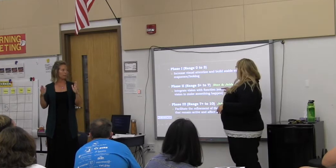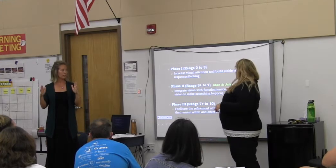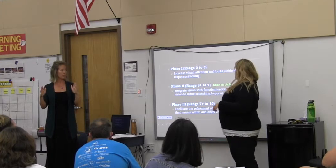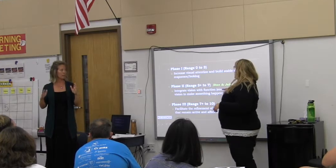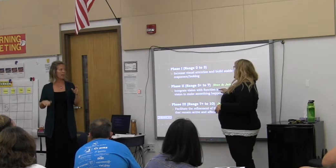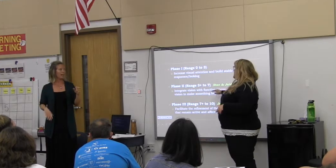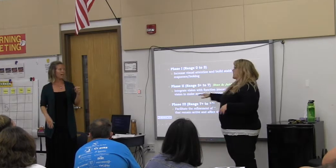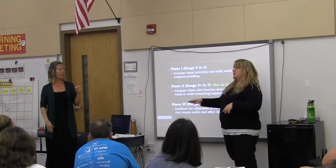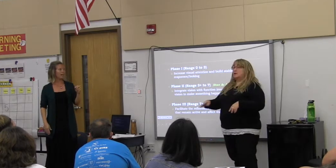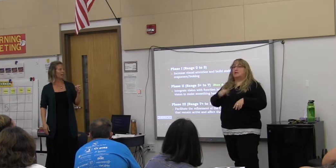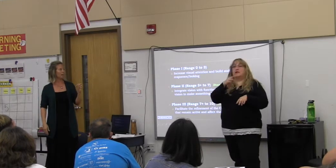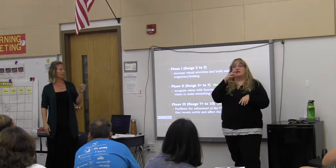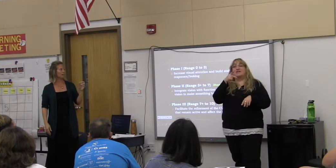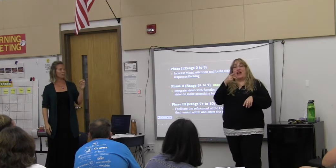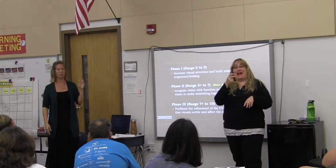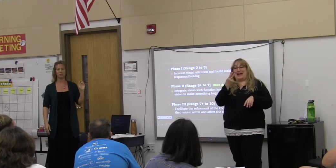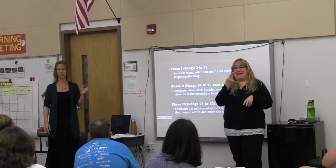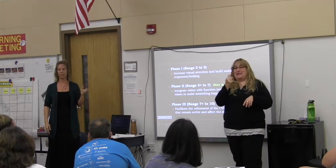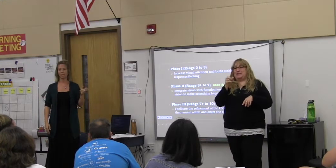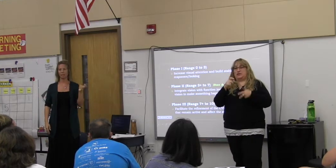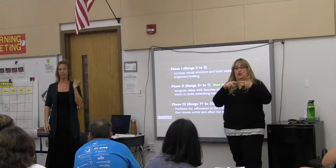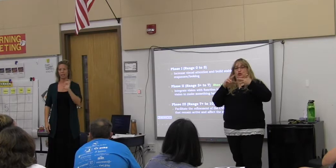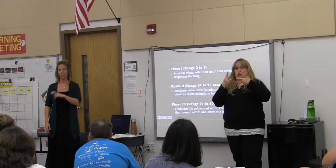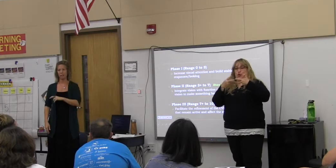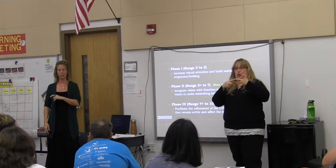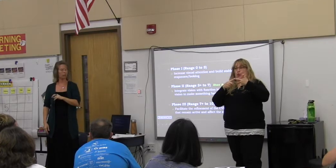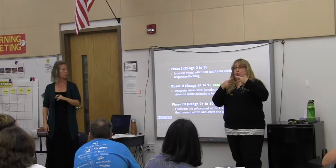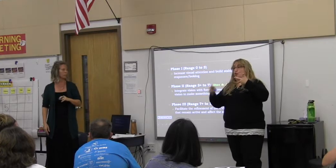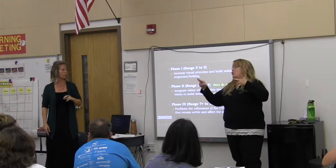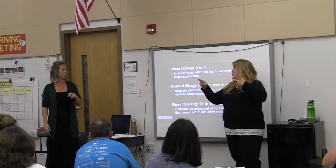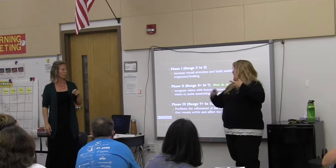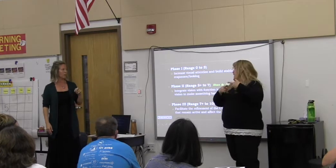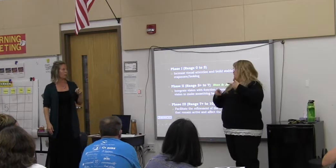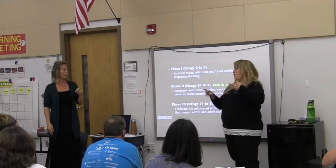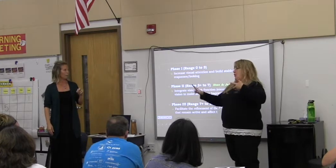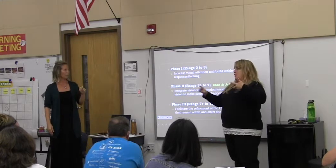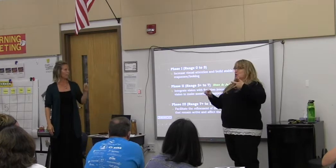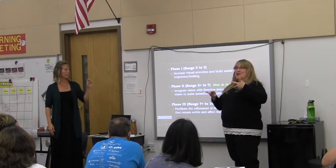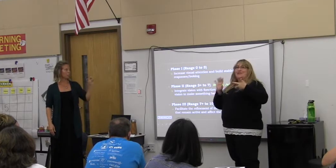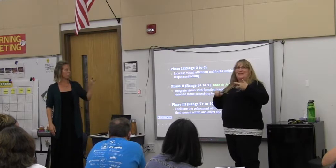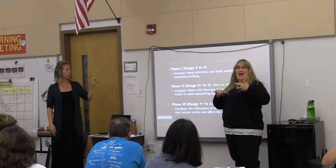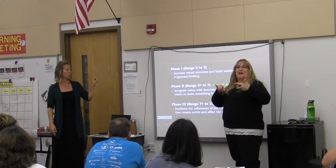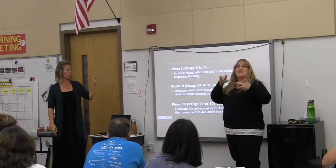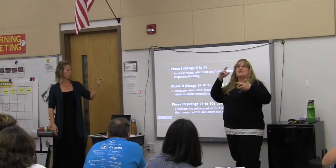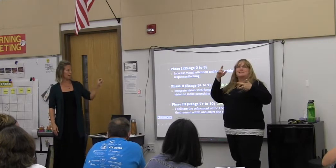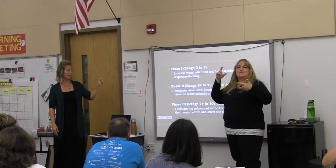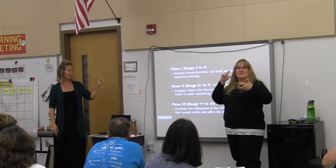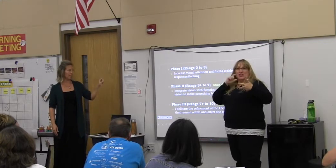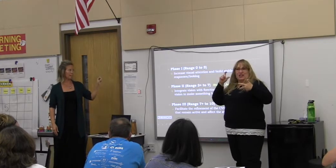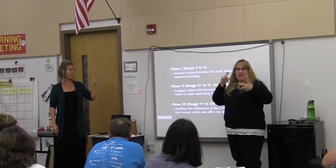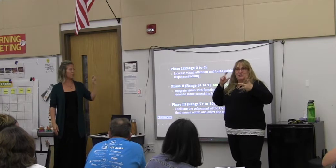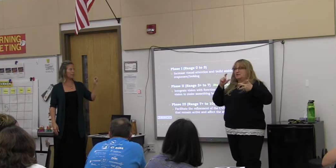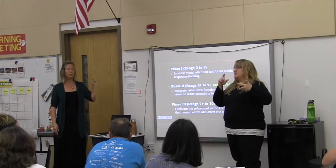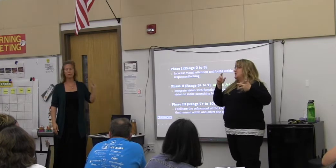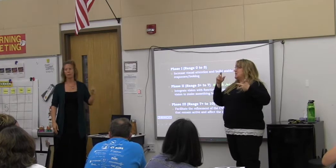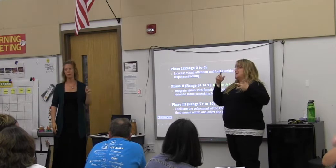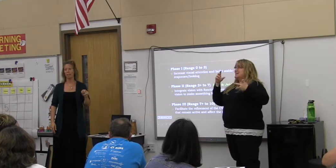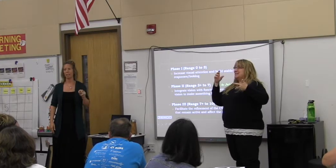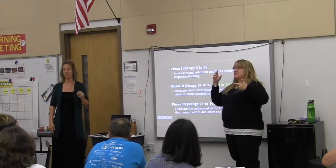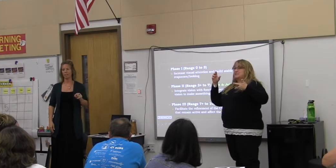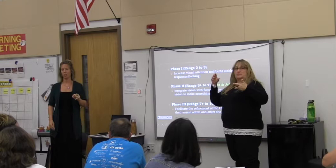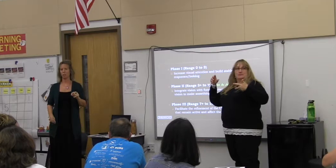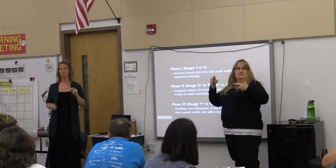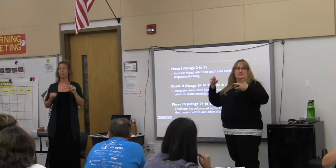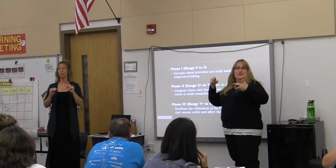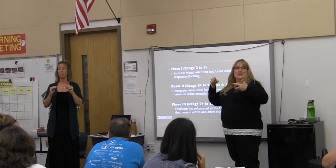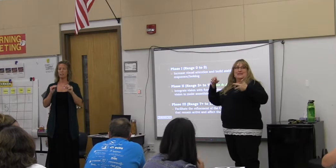to 7, and this is where Stan and Jaden are. But I'm going to tell you, Stan is at the very, very beginning